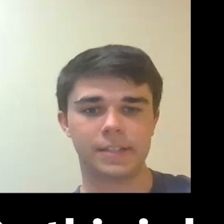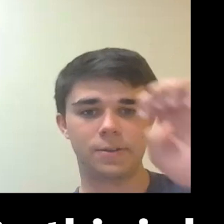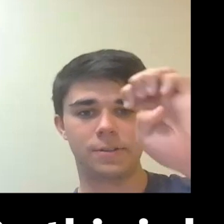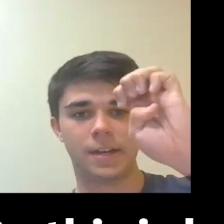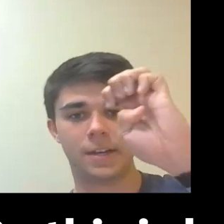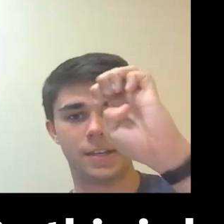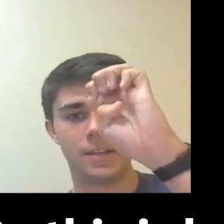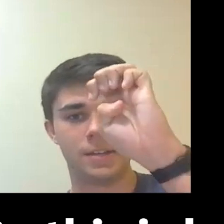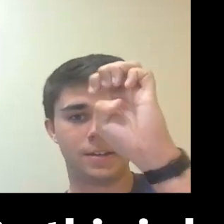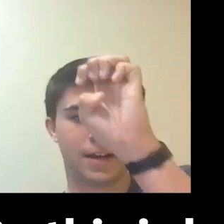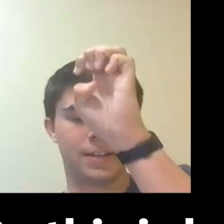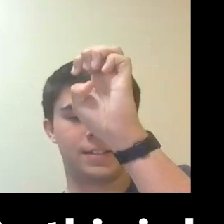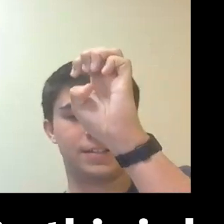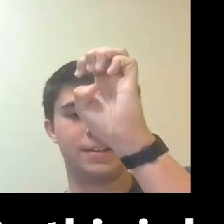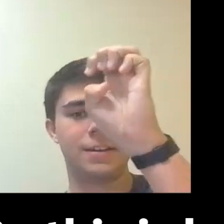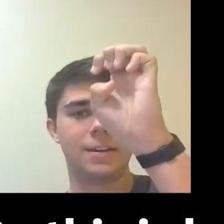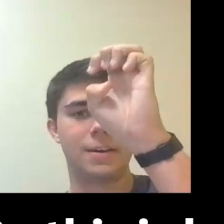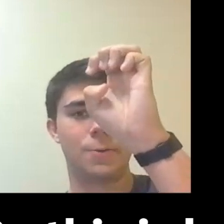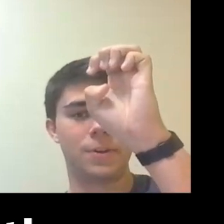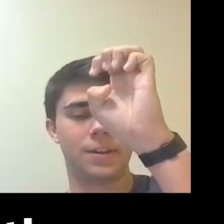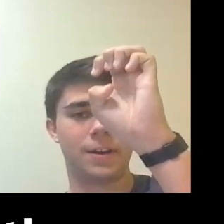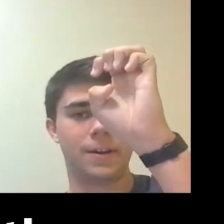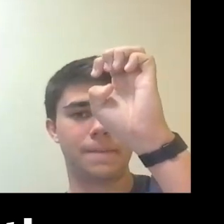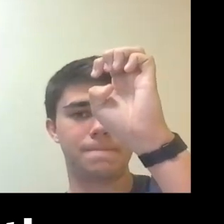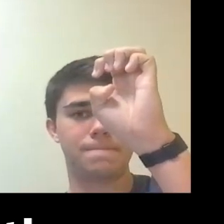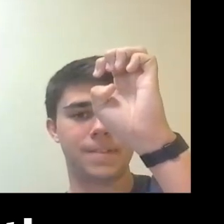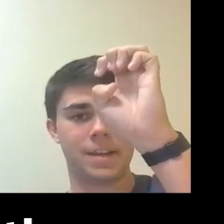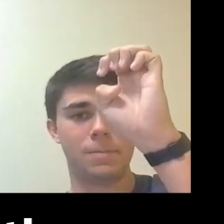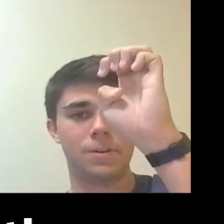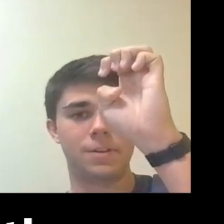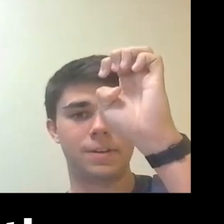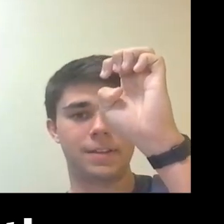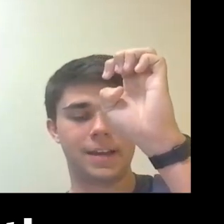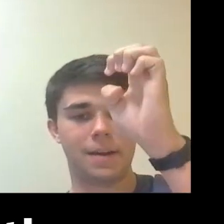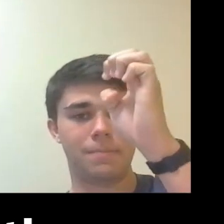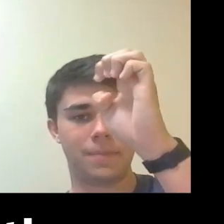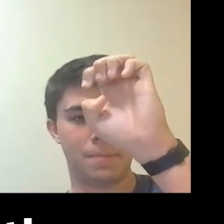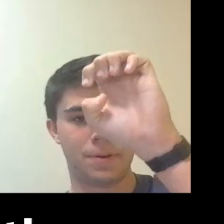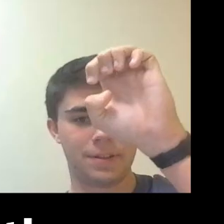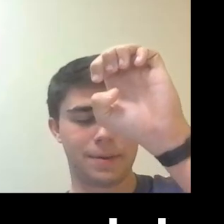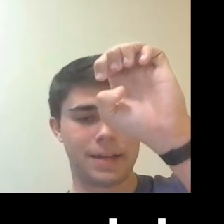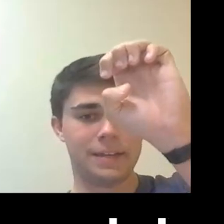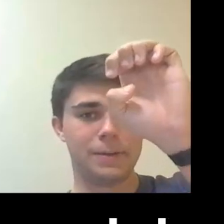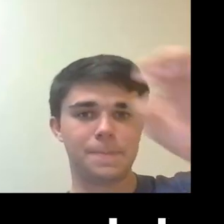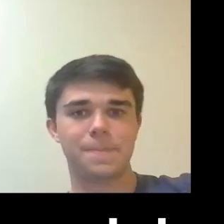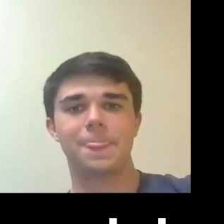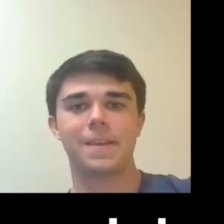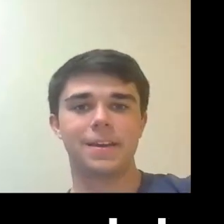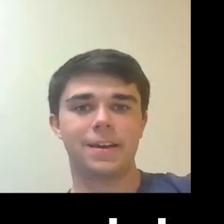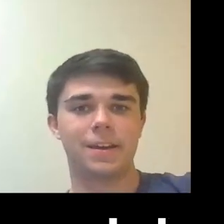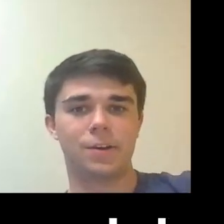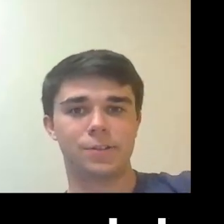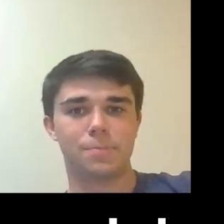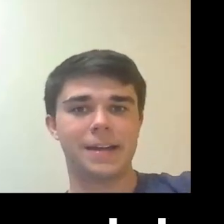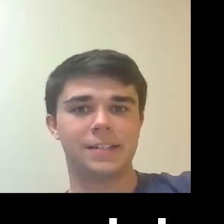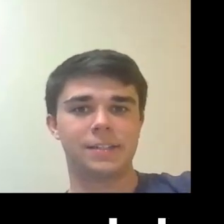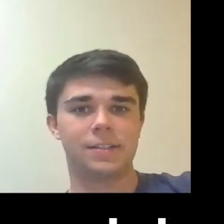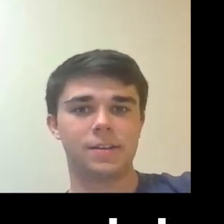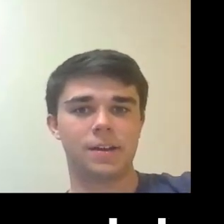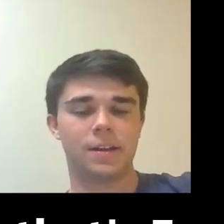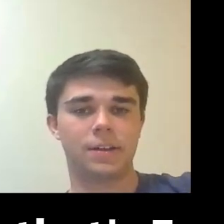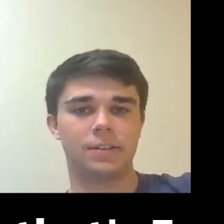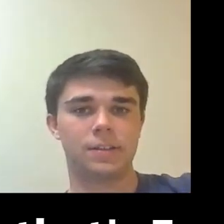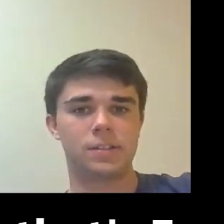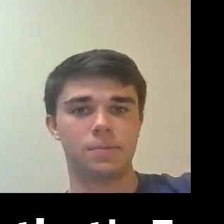So this is how you sign E. I can see with the camera that I'm putting my hand up, and it also